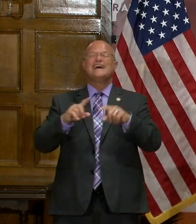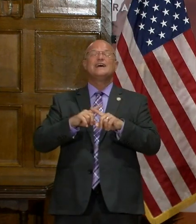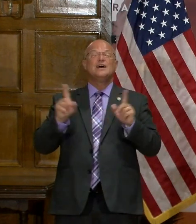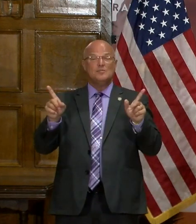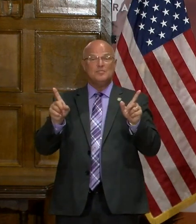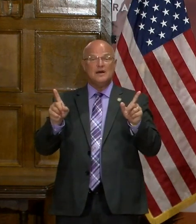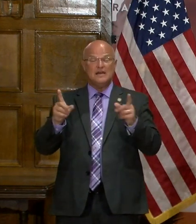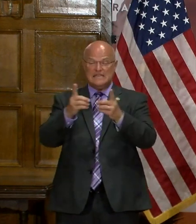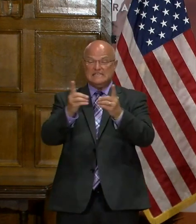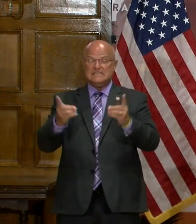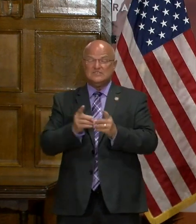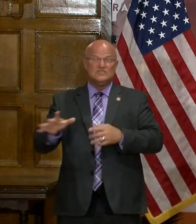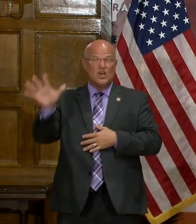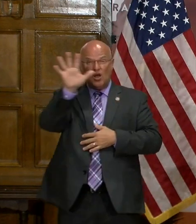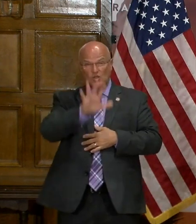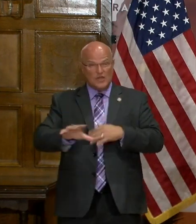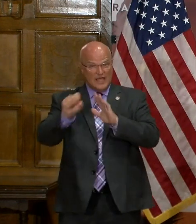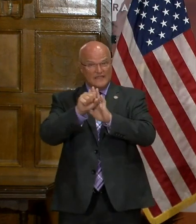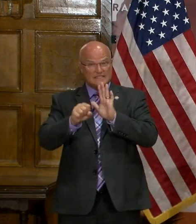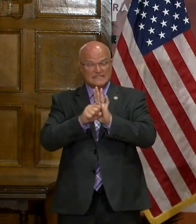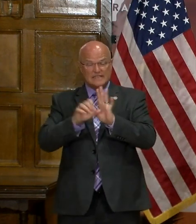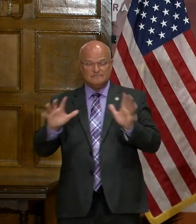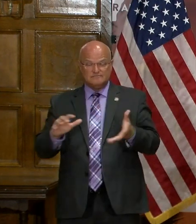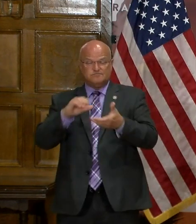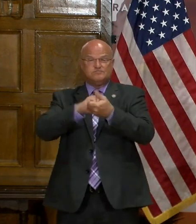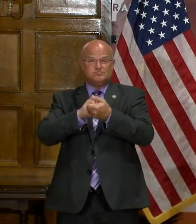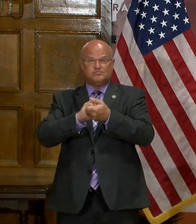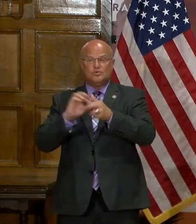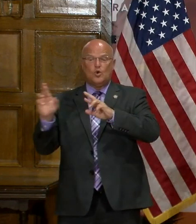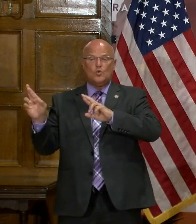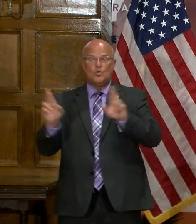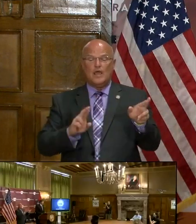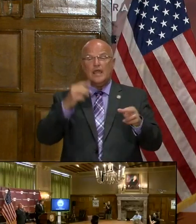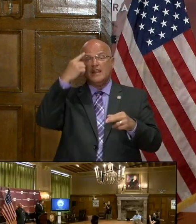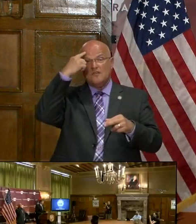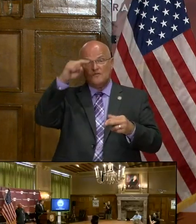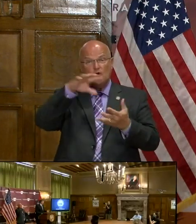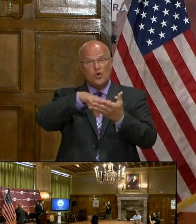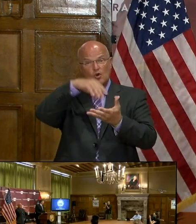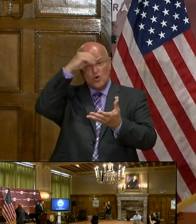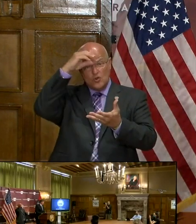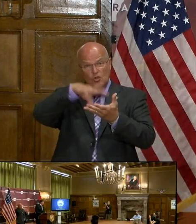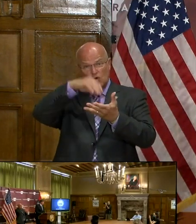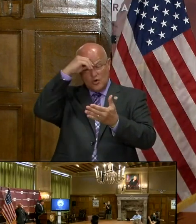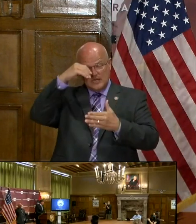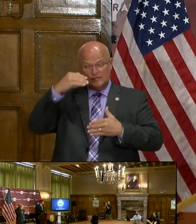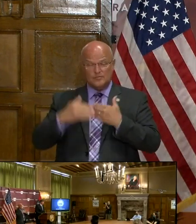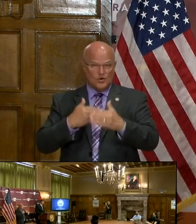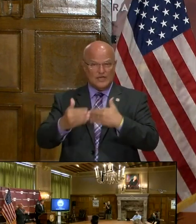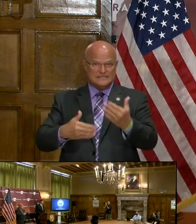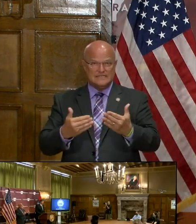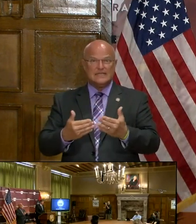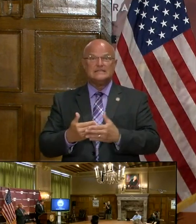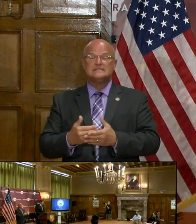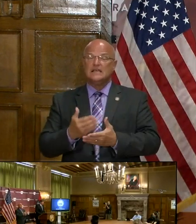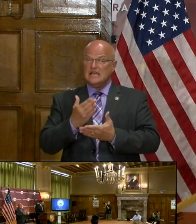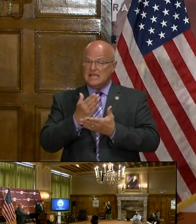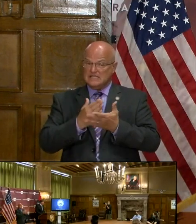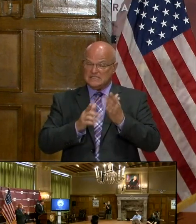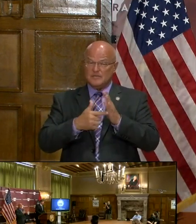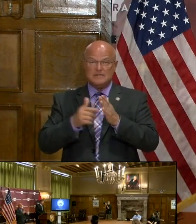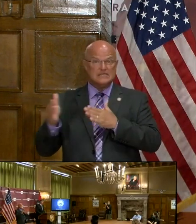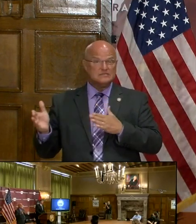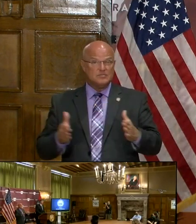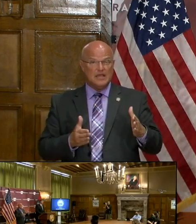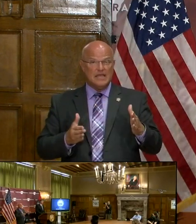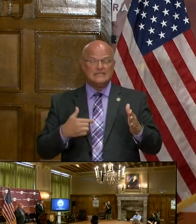governor mentioned, districts all over the state are engaged in their Ready for Learning planning process. And today I want to highlight a few of these Ready for Learning